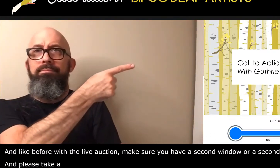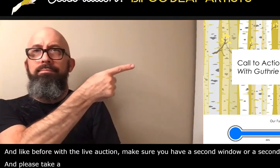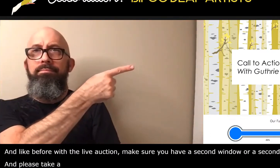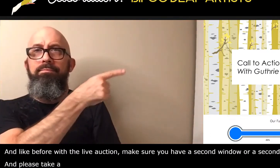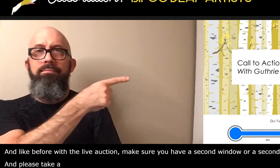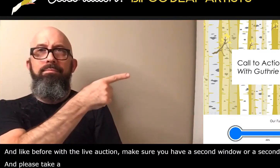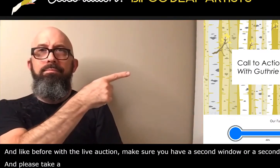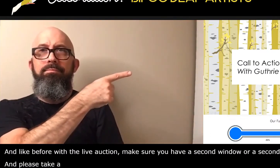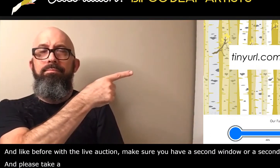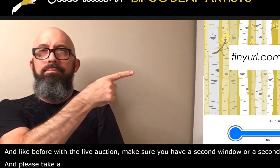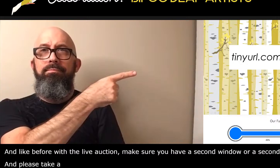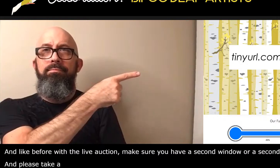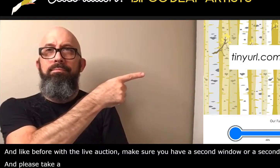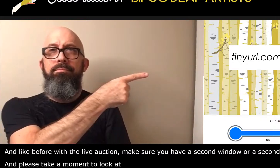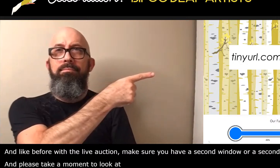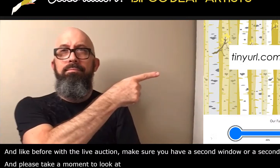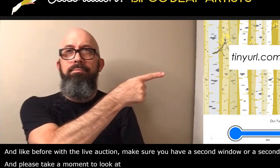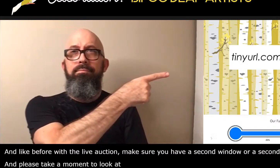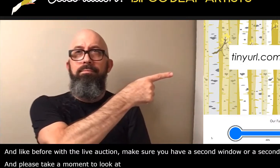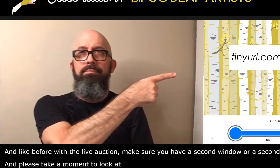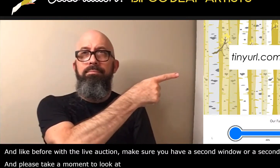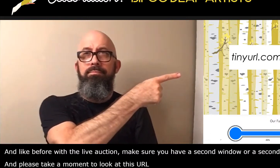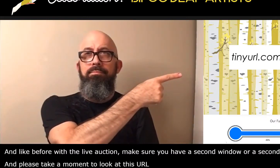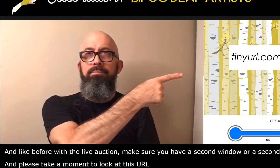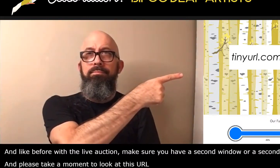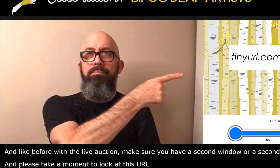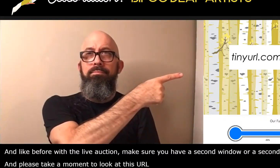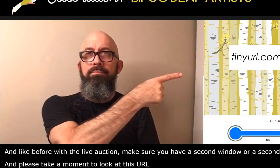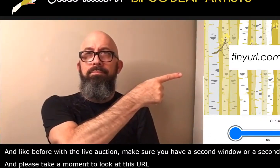to look at this URL right here,